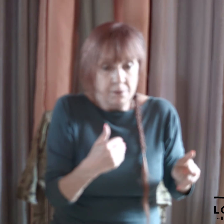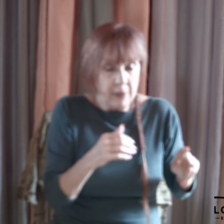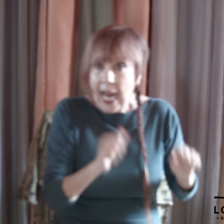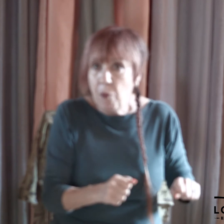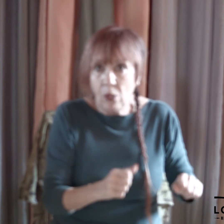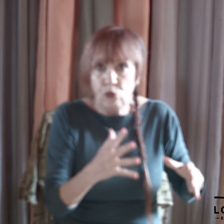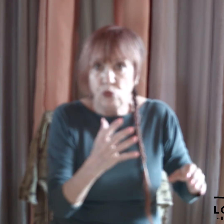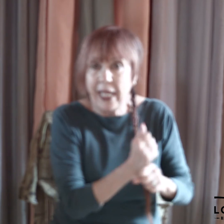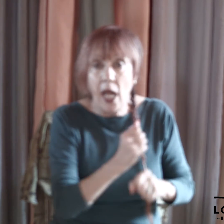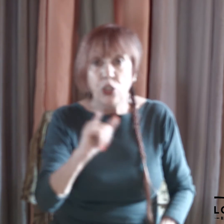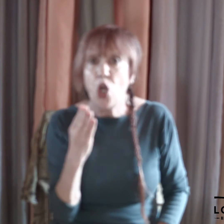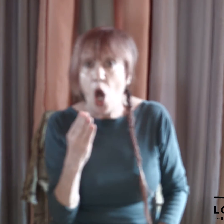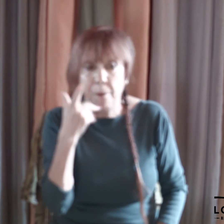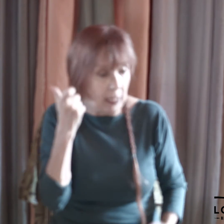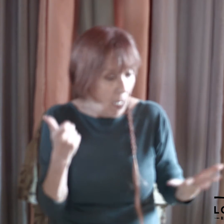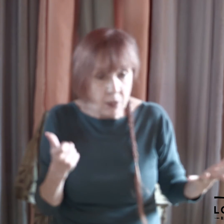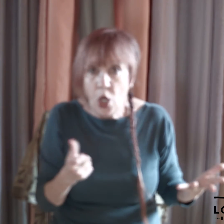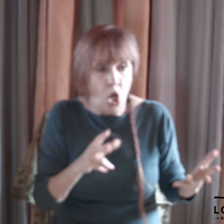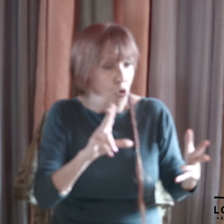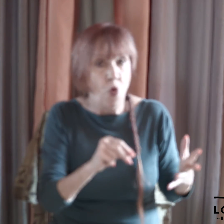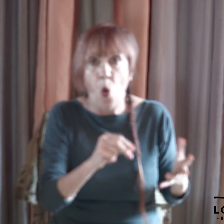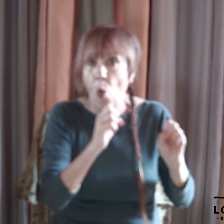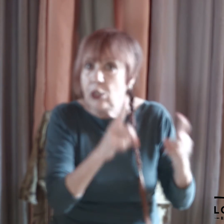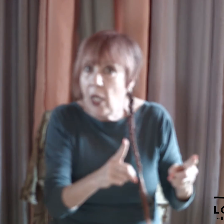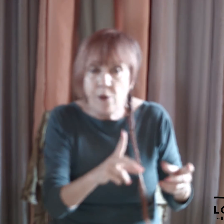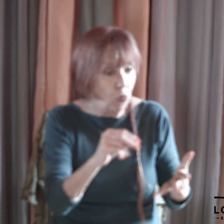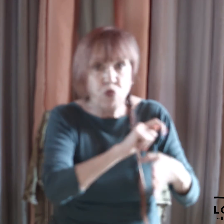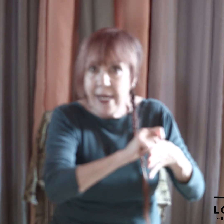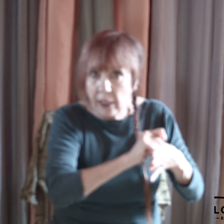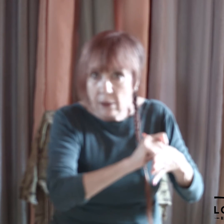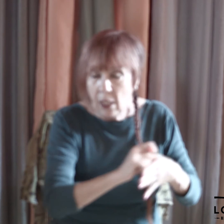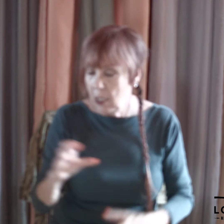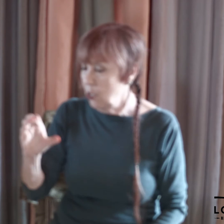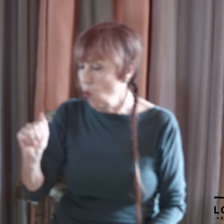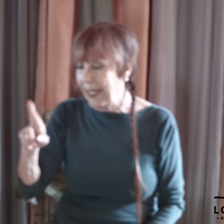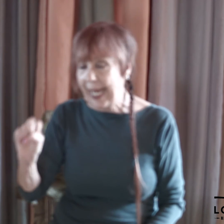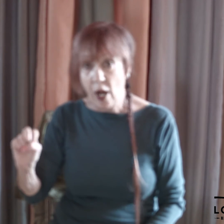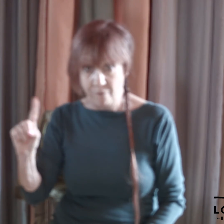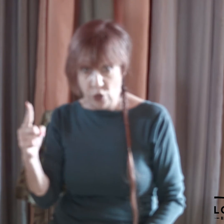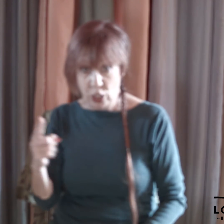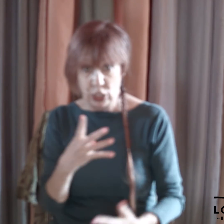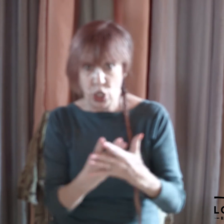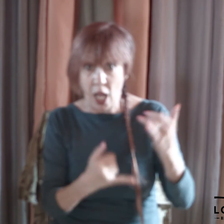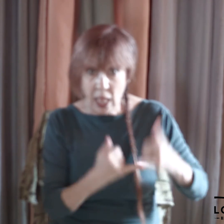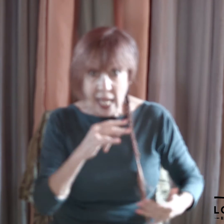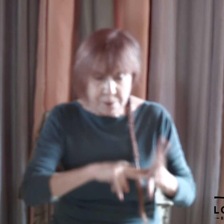get a job because they haven't had the training. So what Care First, Jail Last means is that the government of